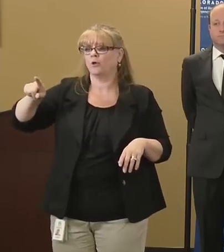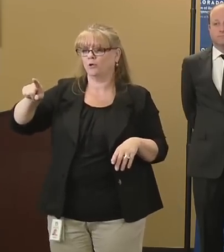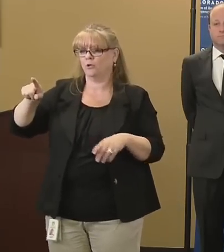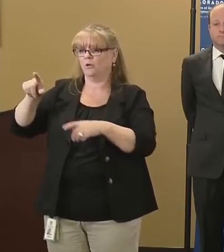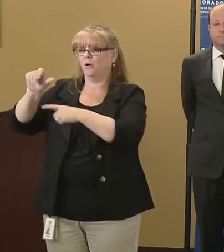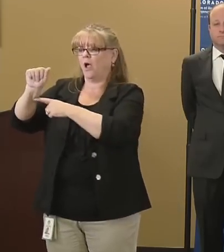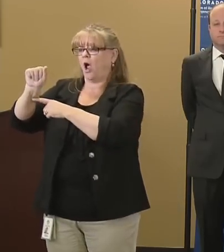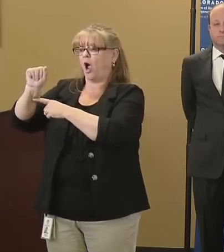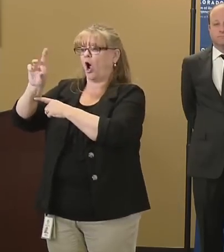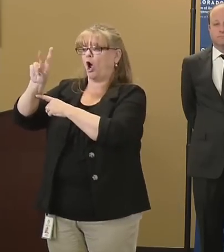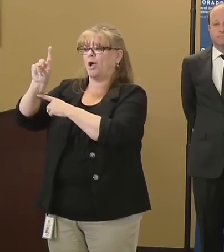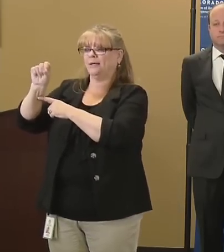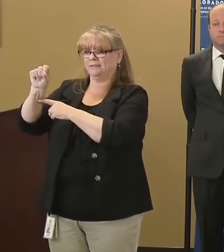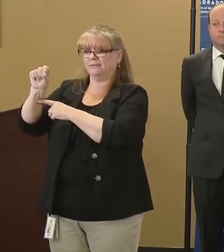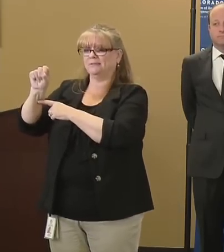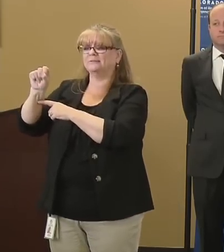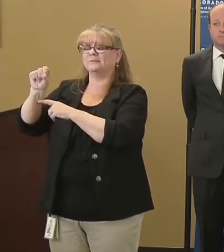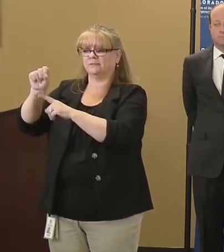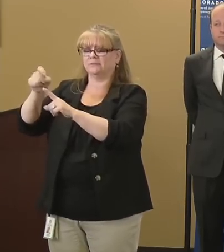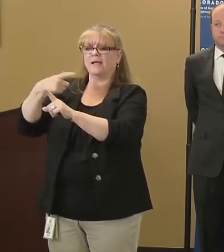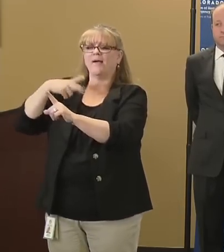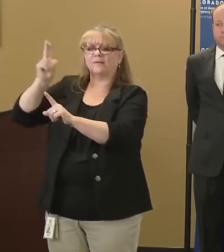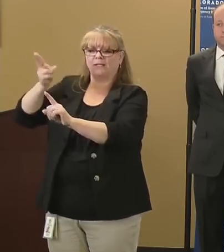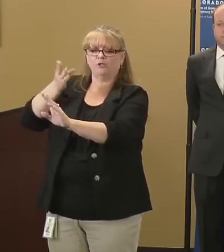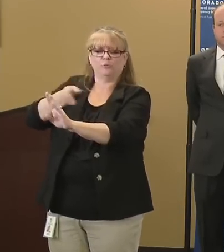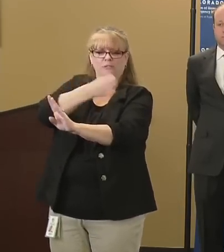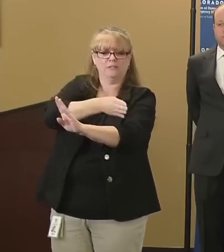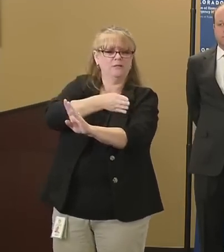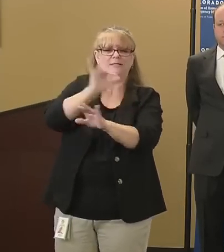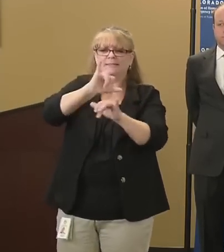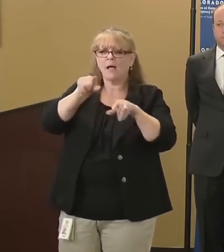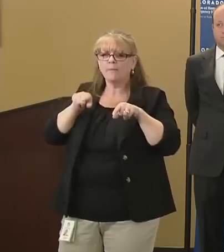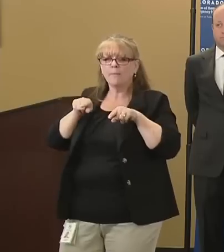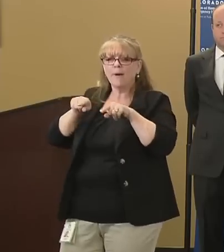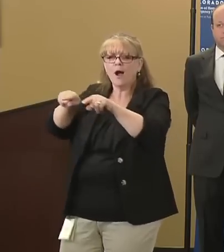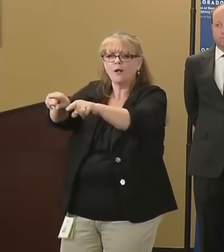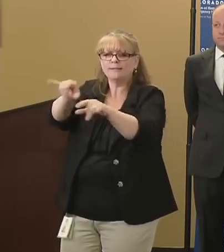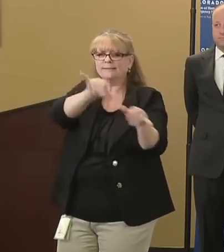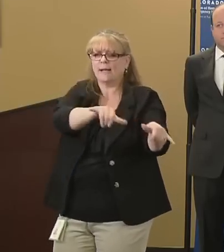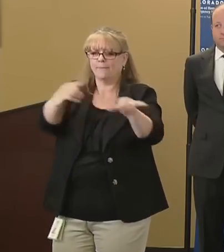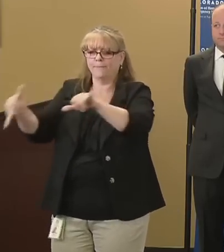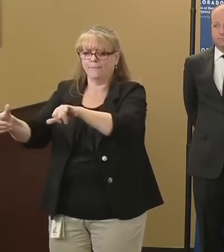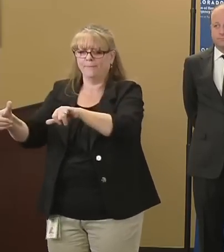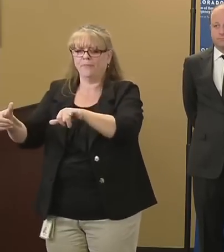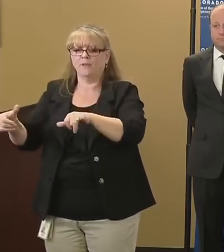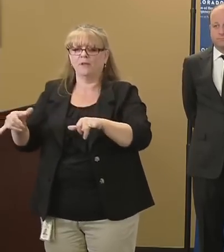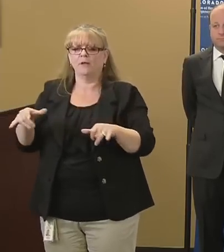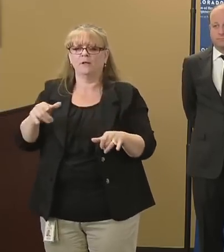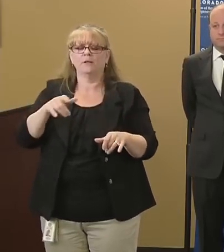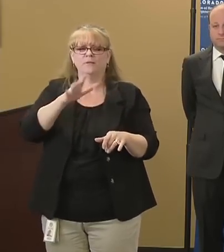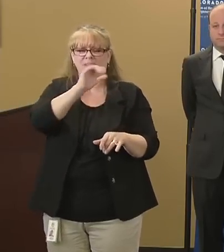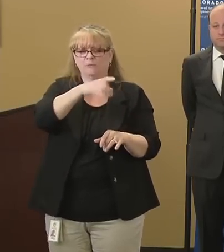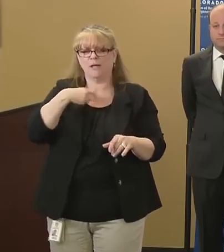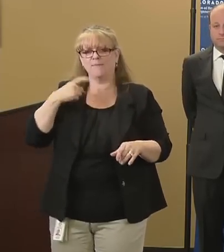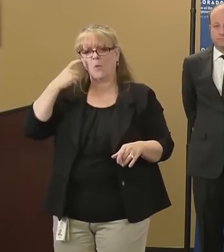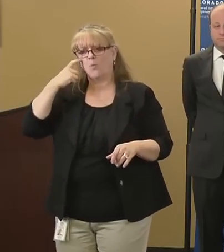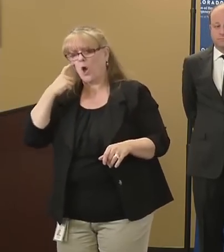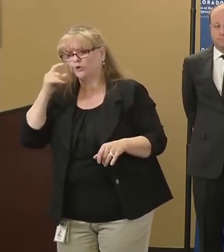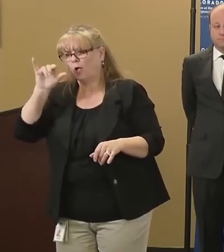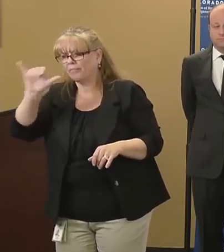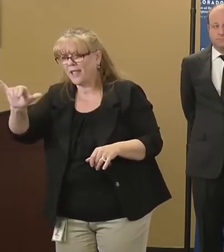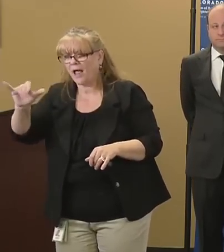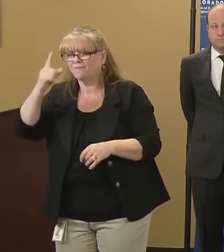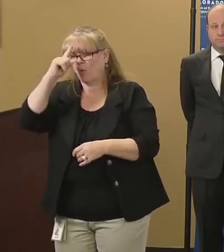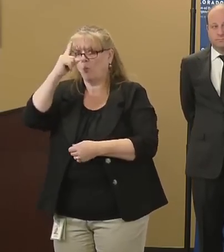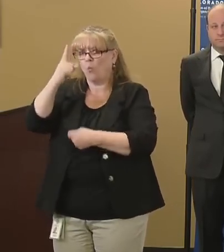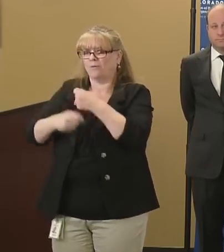as a state and a country for a year or so down the road, because it does take a while for these people to return to their normal state of health.